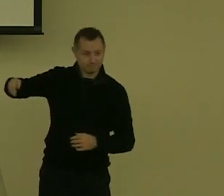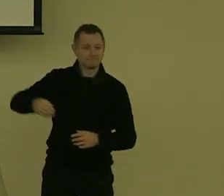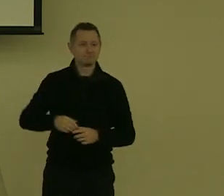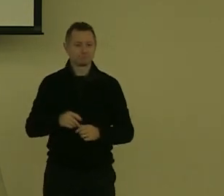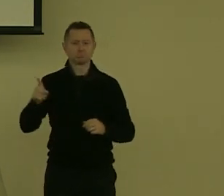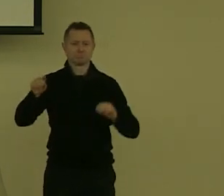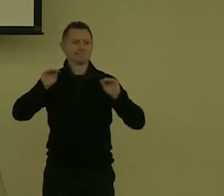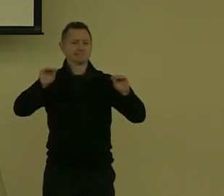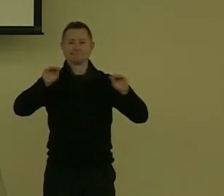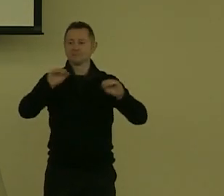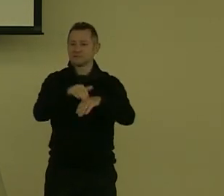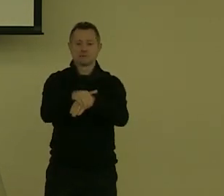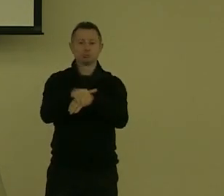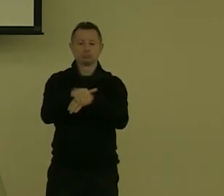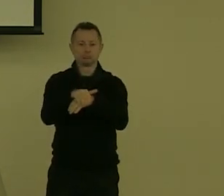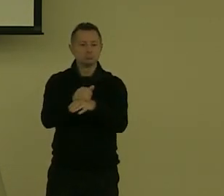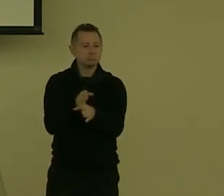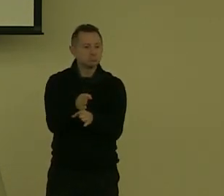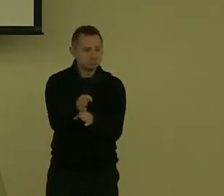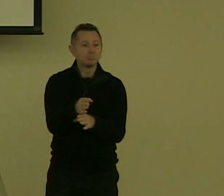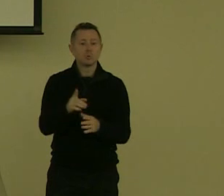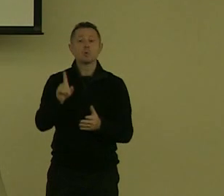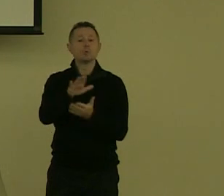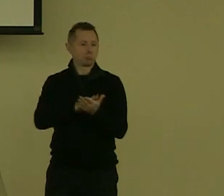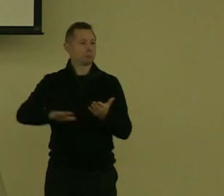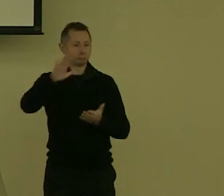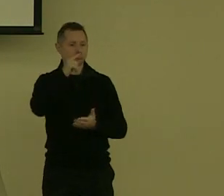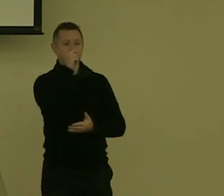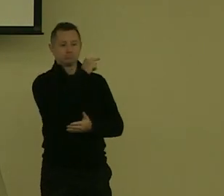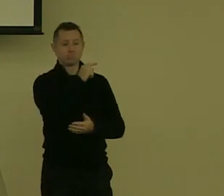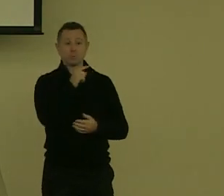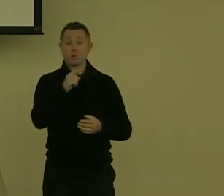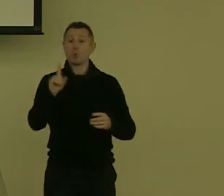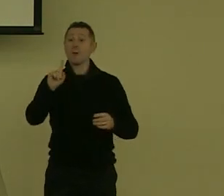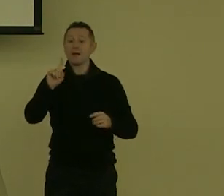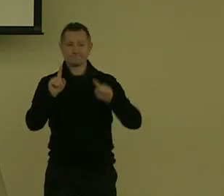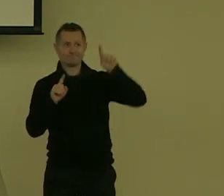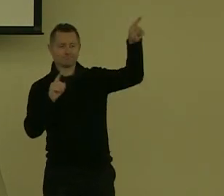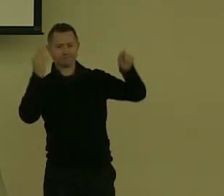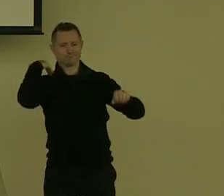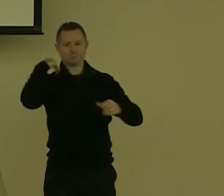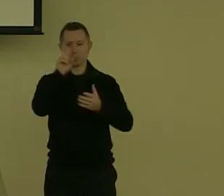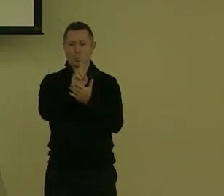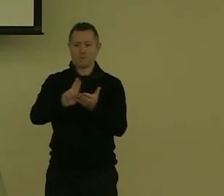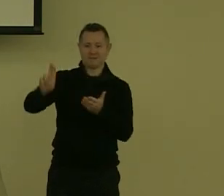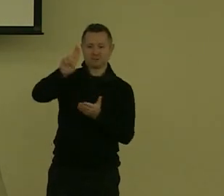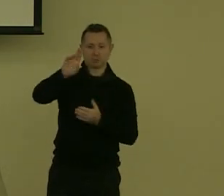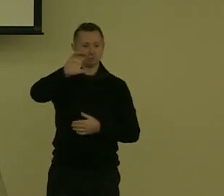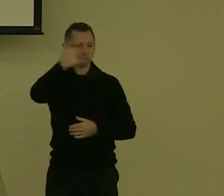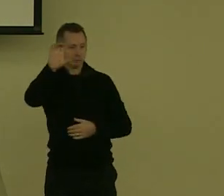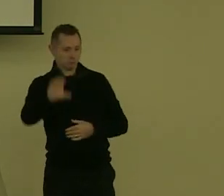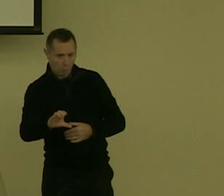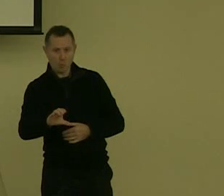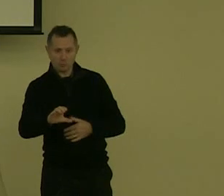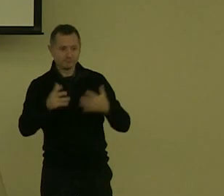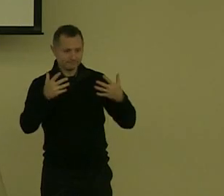And for 6 years, I was an English professor at the University of Chicago. And last year, I was a visiting professor in the English department